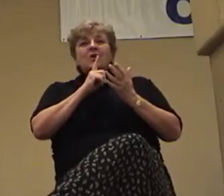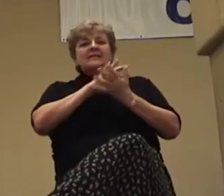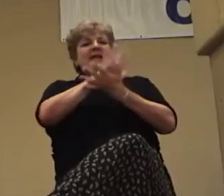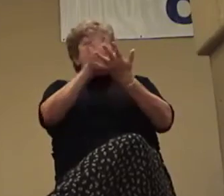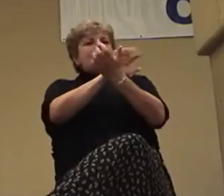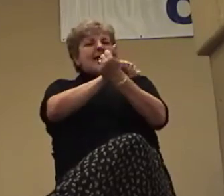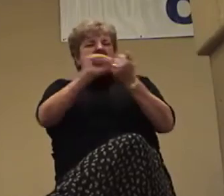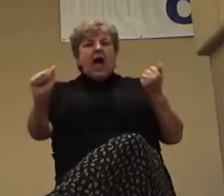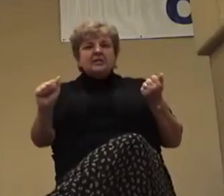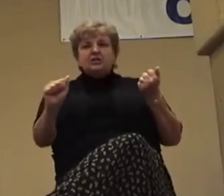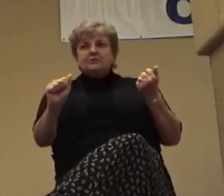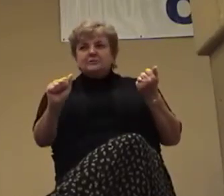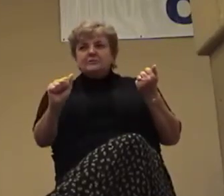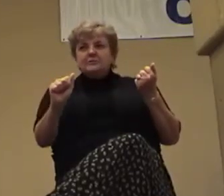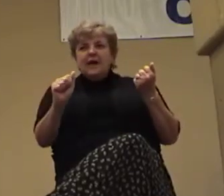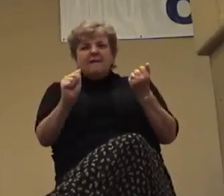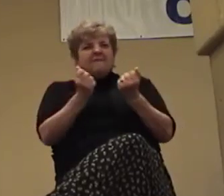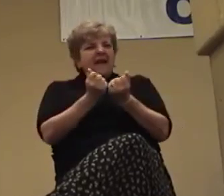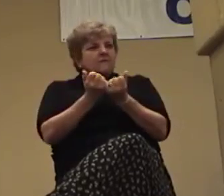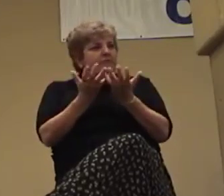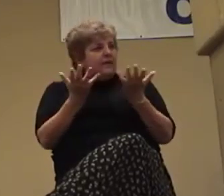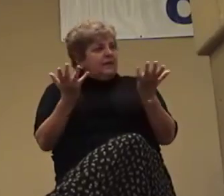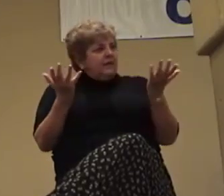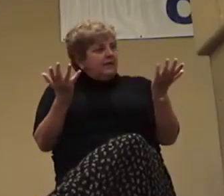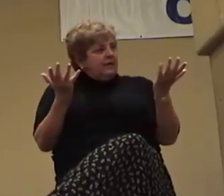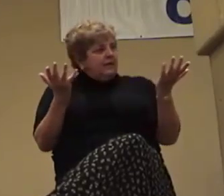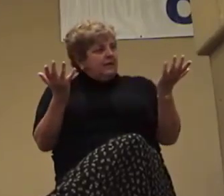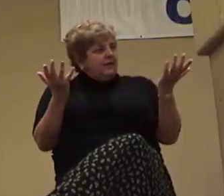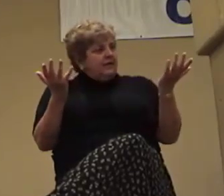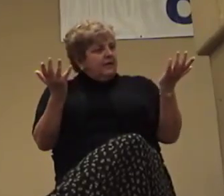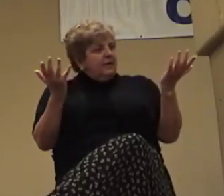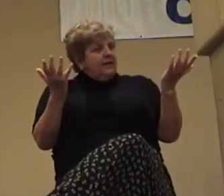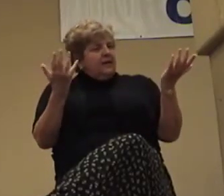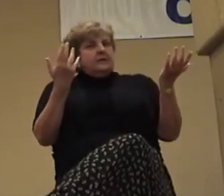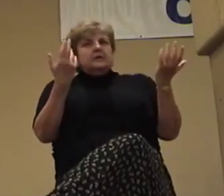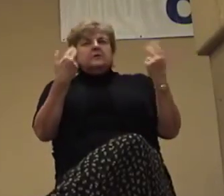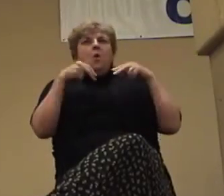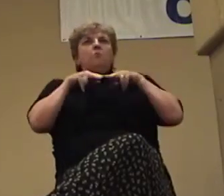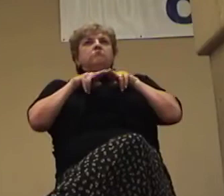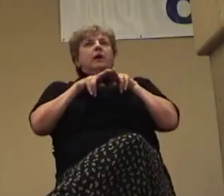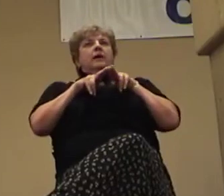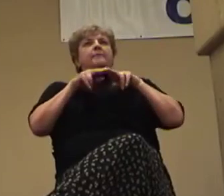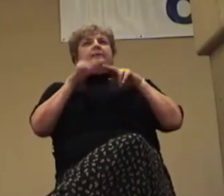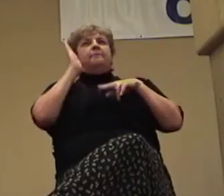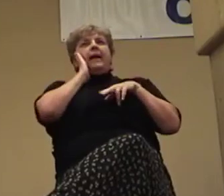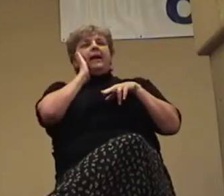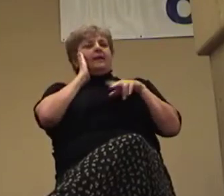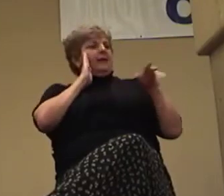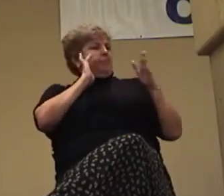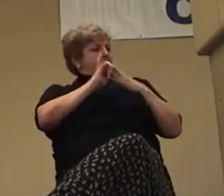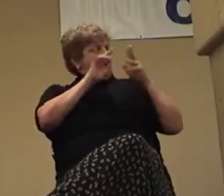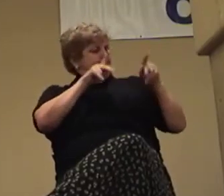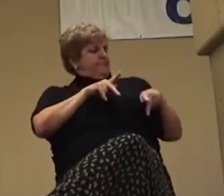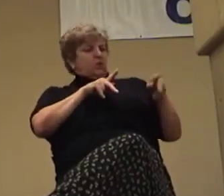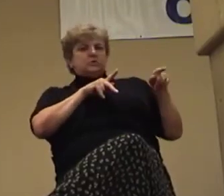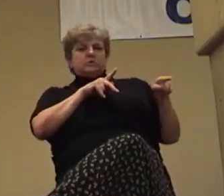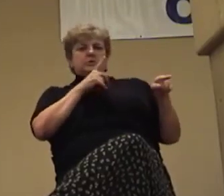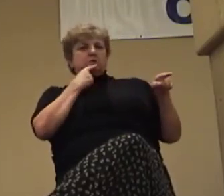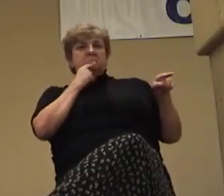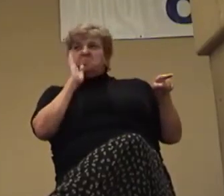Utter destruction. So I'm lying in bed and I ask, and they're willing to give up their sobriety because they are so in love with